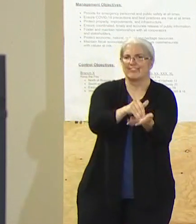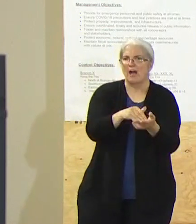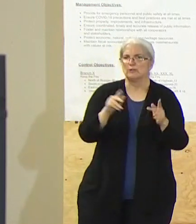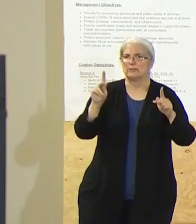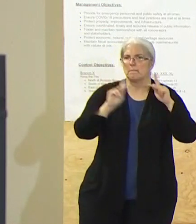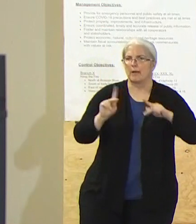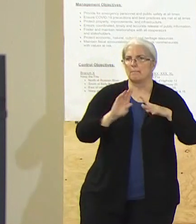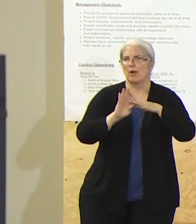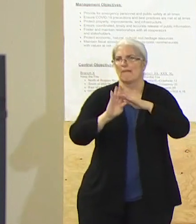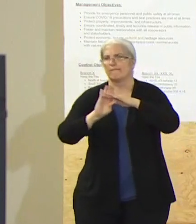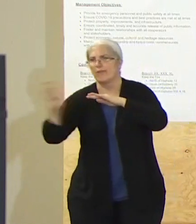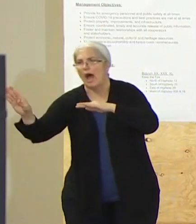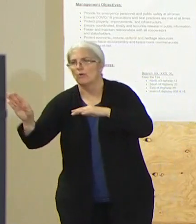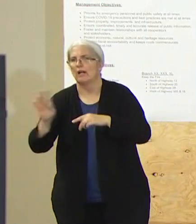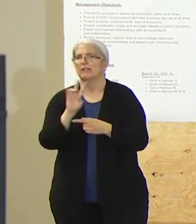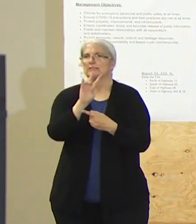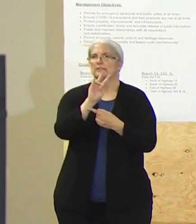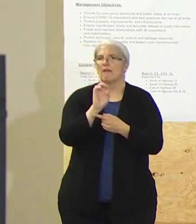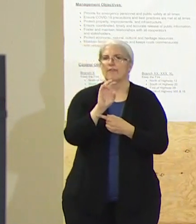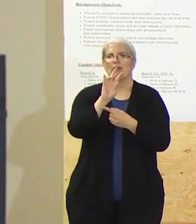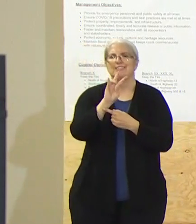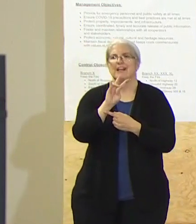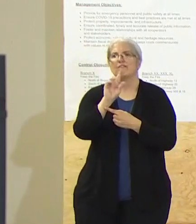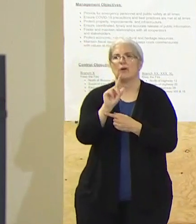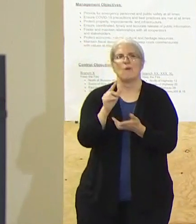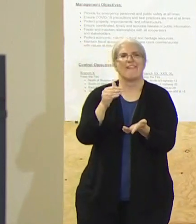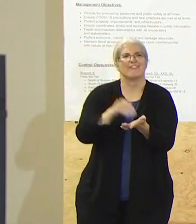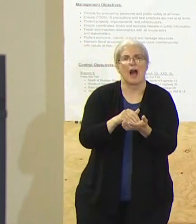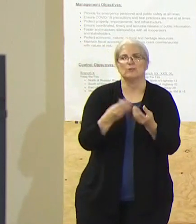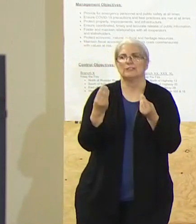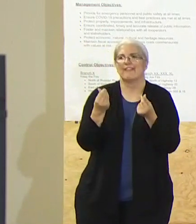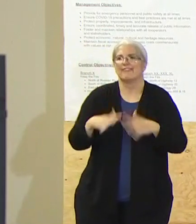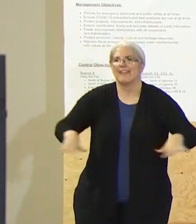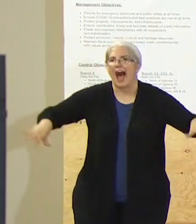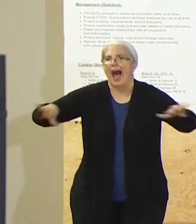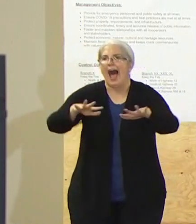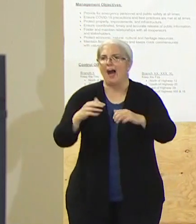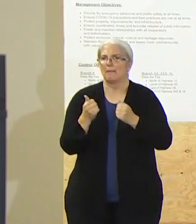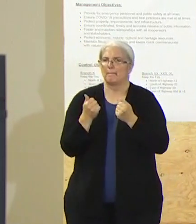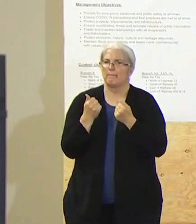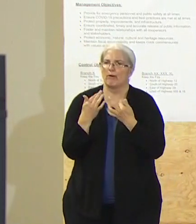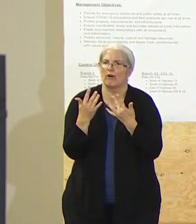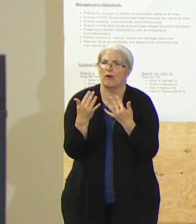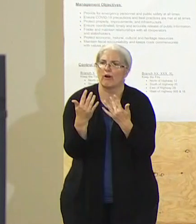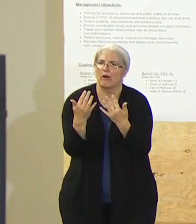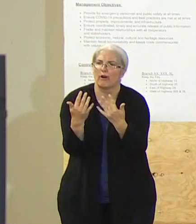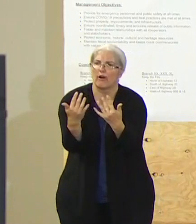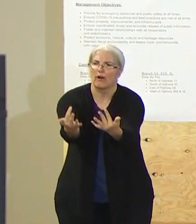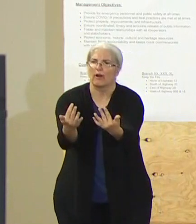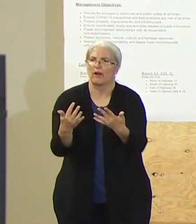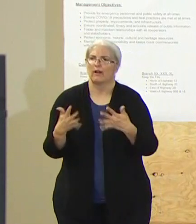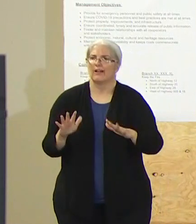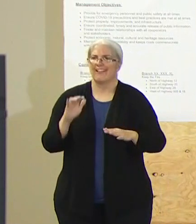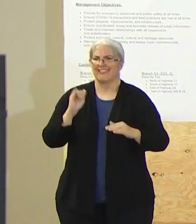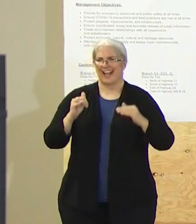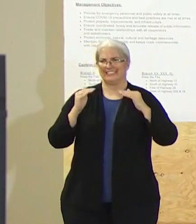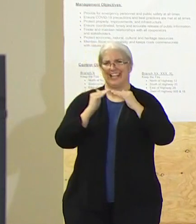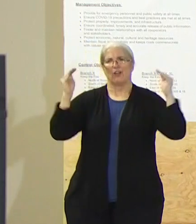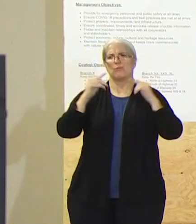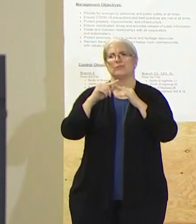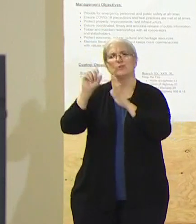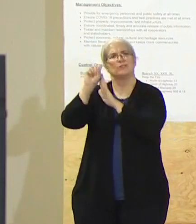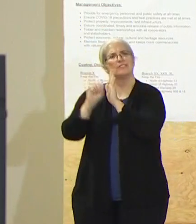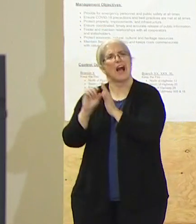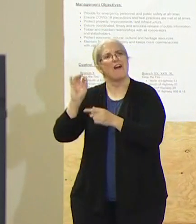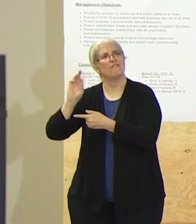771,000 acres has already been burned in the state of California, the equivalent to the size of the state of Rhode Island. We simply